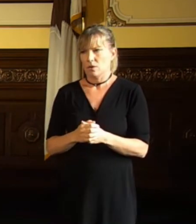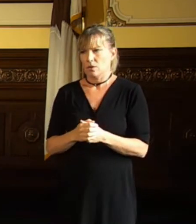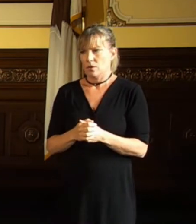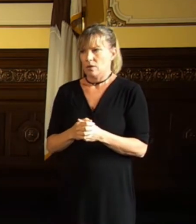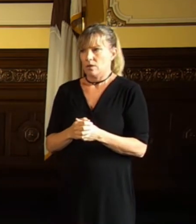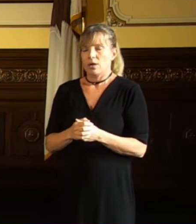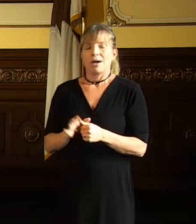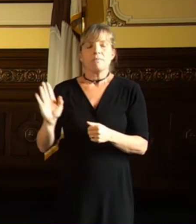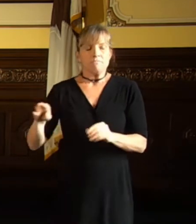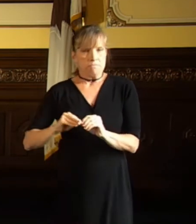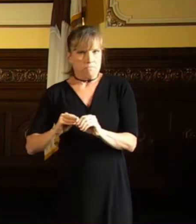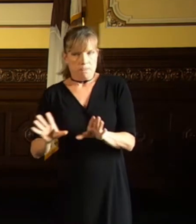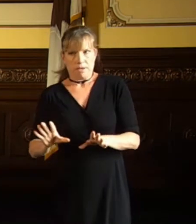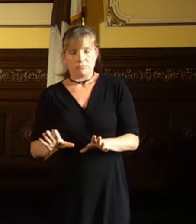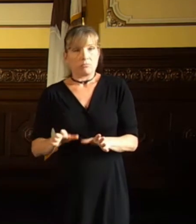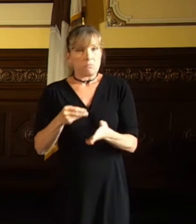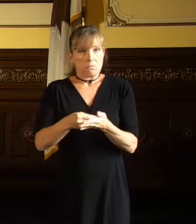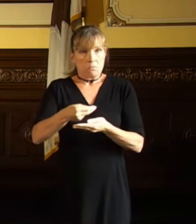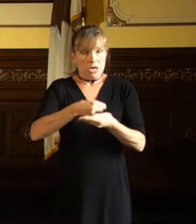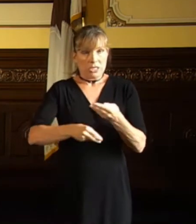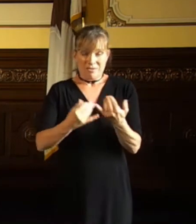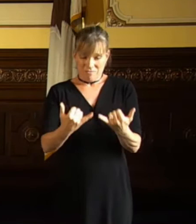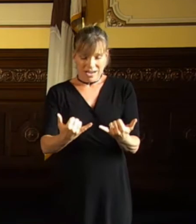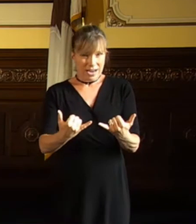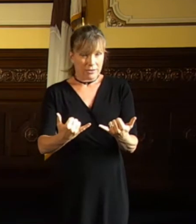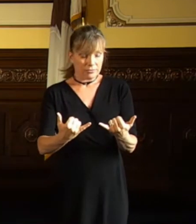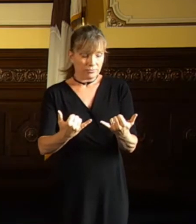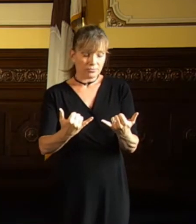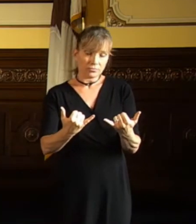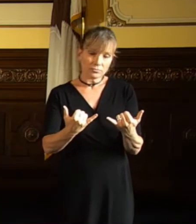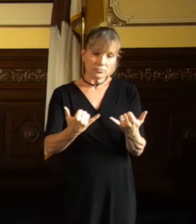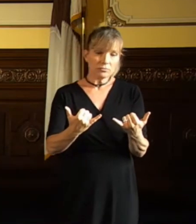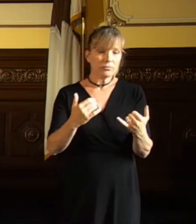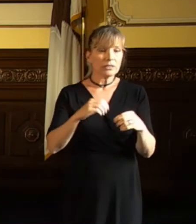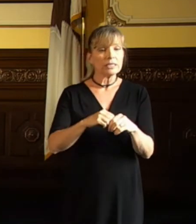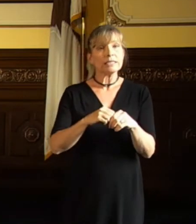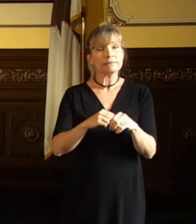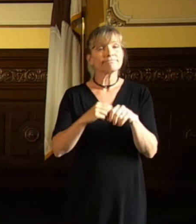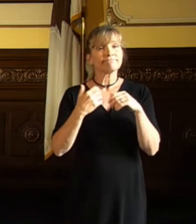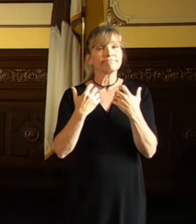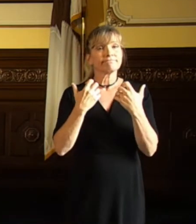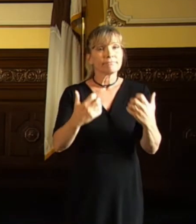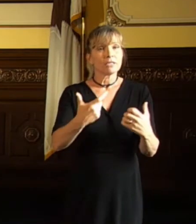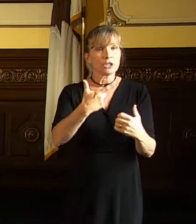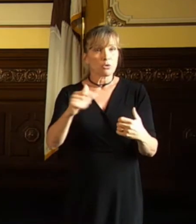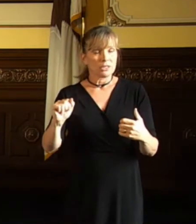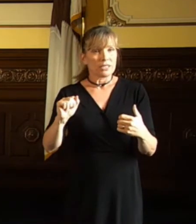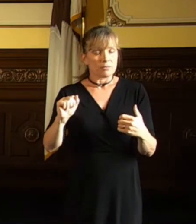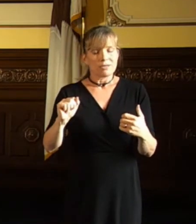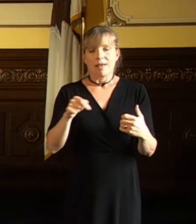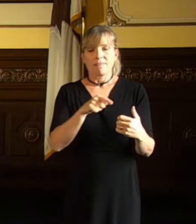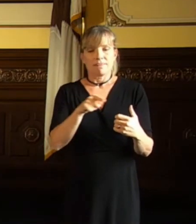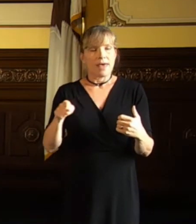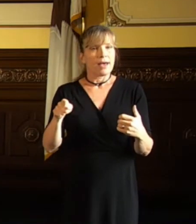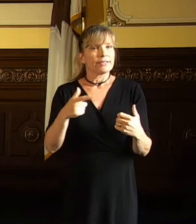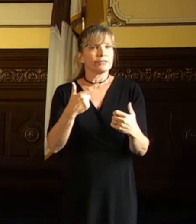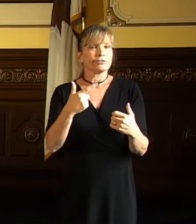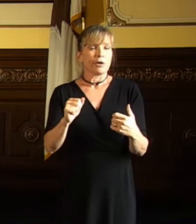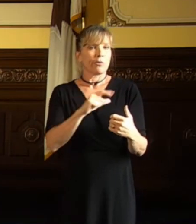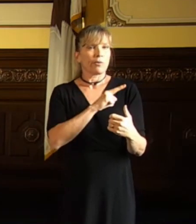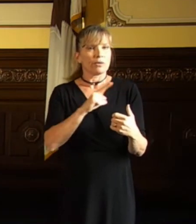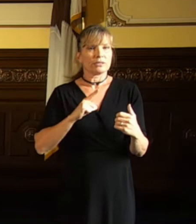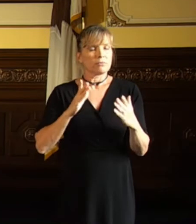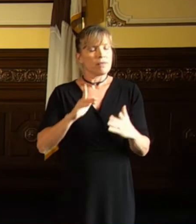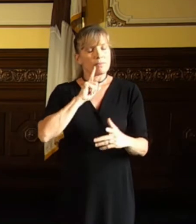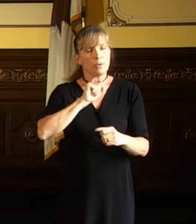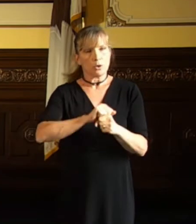Well, let's be clear that the budget that is now in the General Assembly is one that the General Assembly has worked very